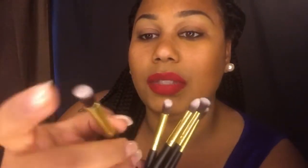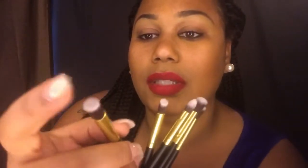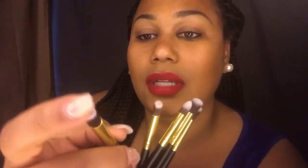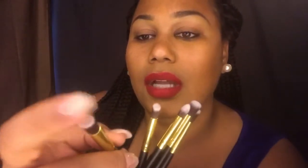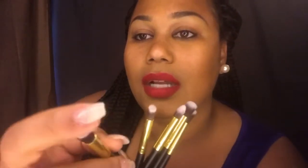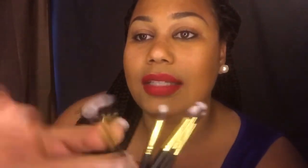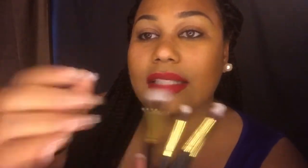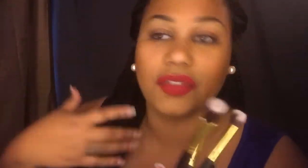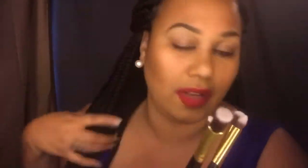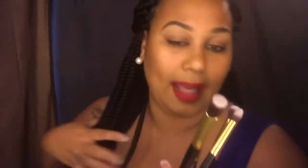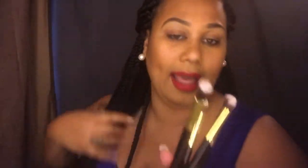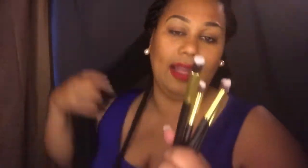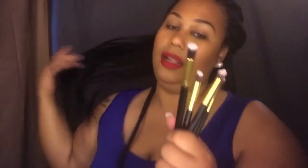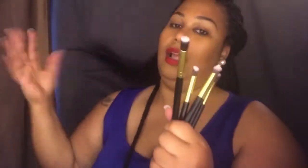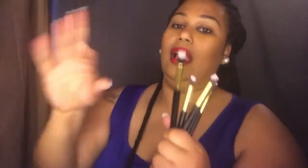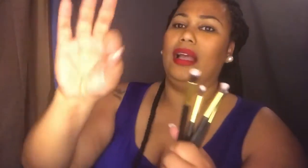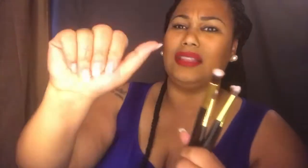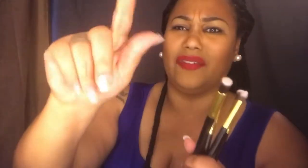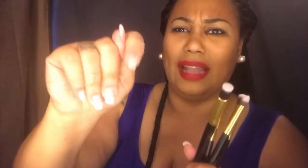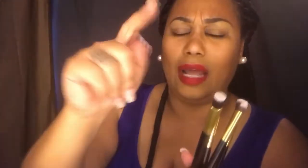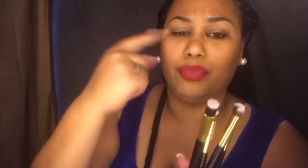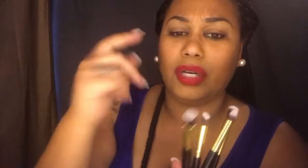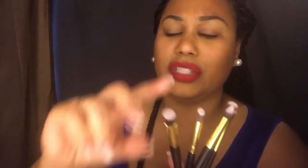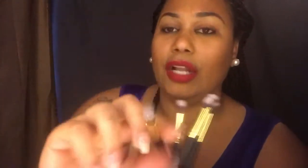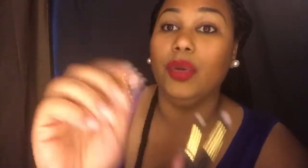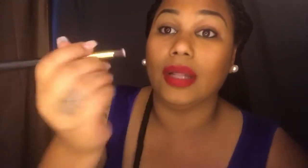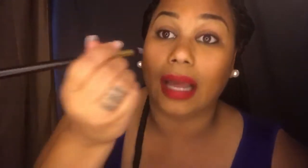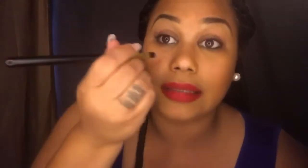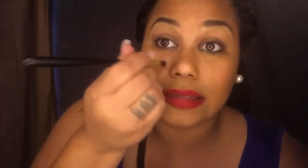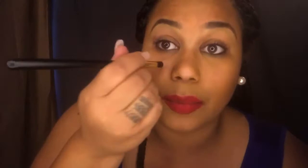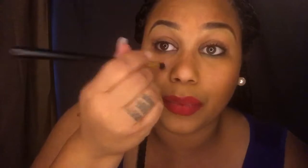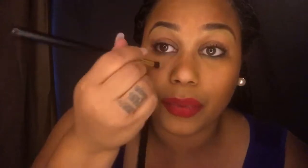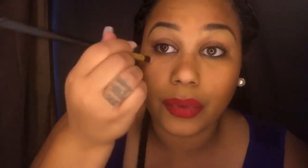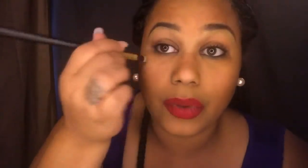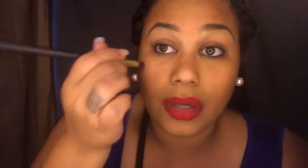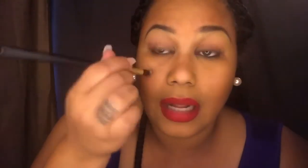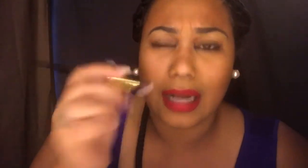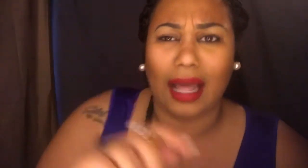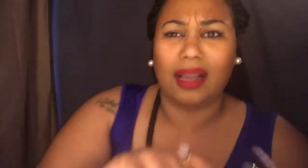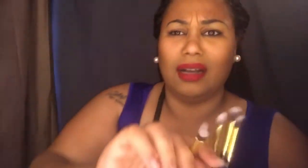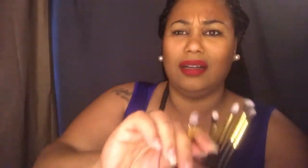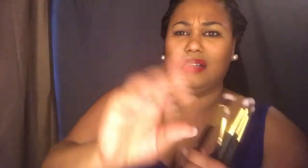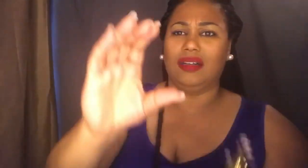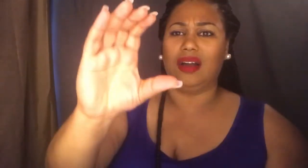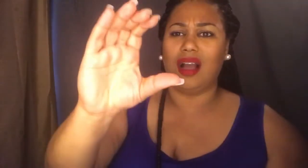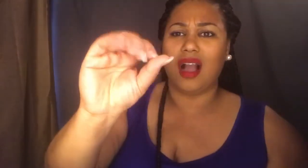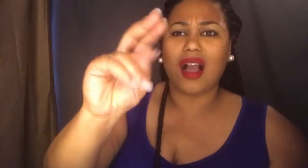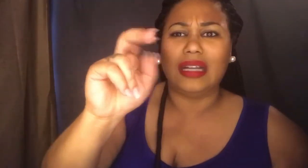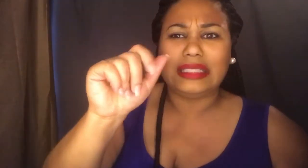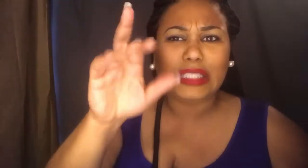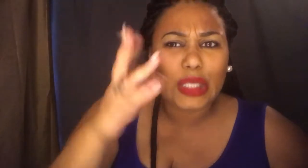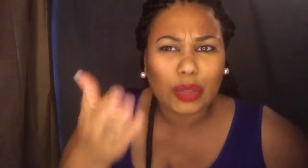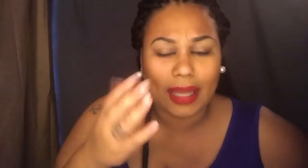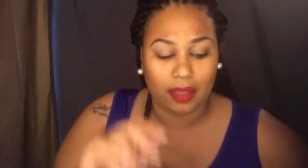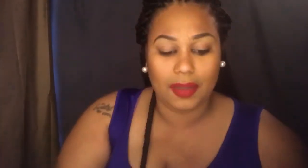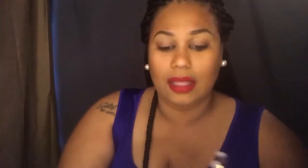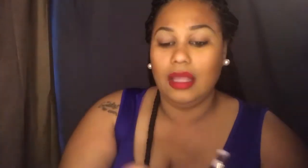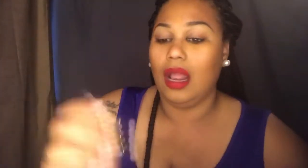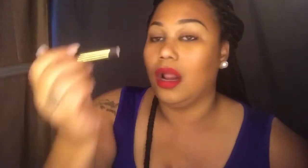one because it's flat. It's a flat brush, and you can like stipple like a concealer maybe